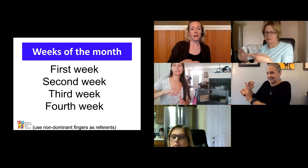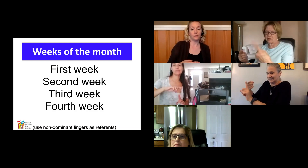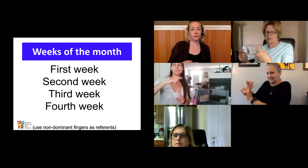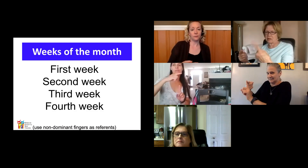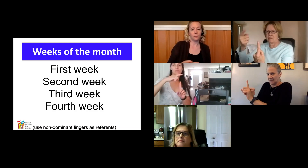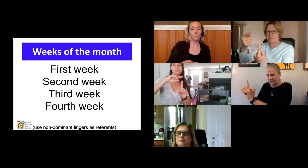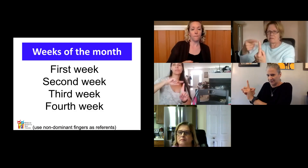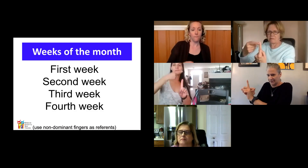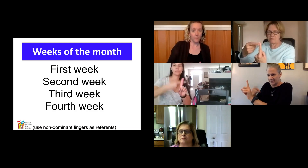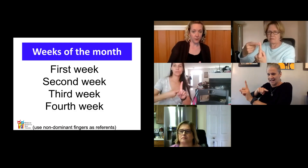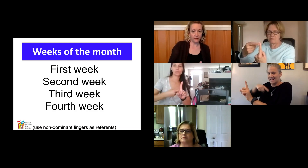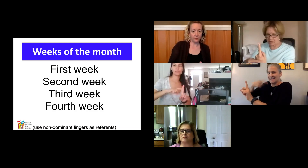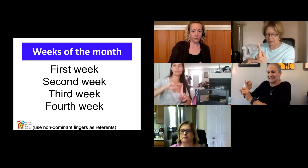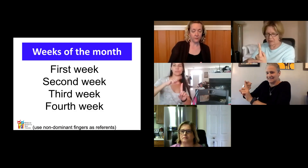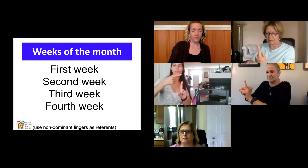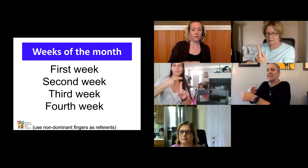month.